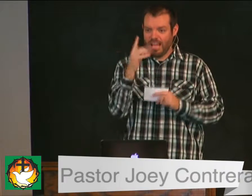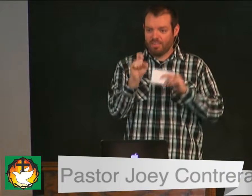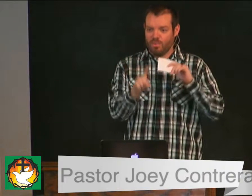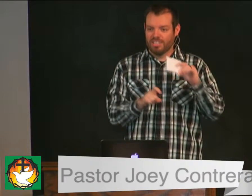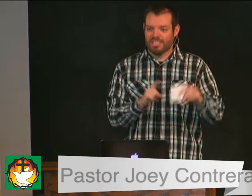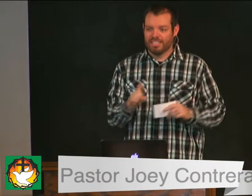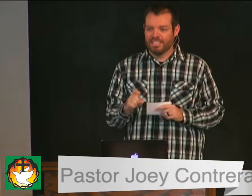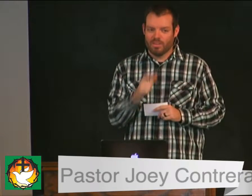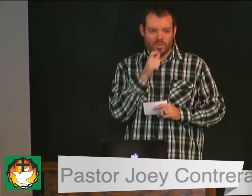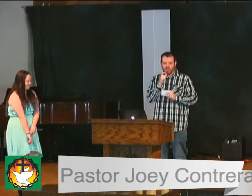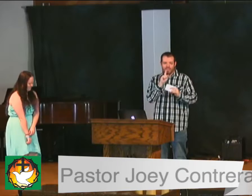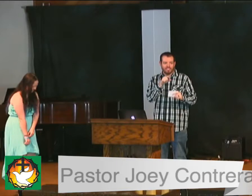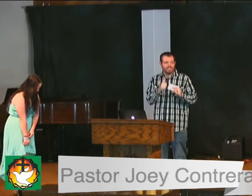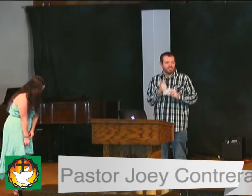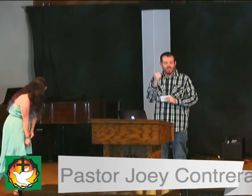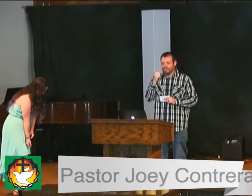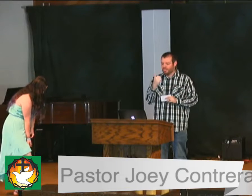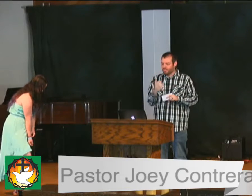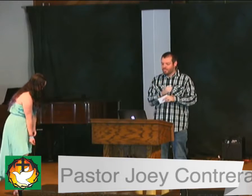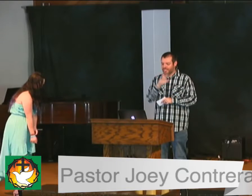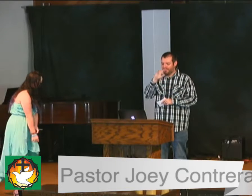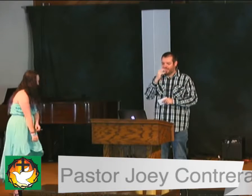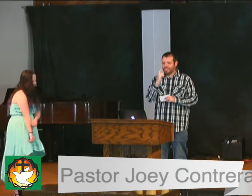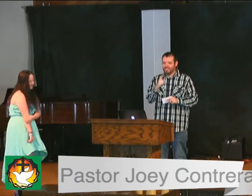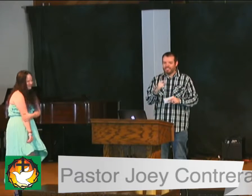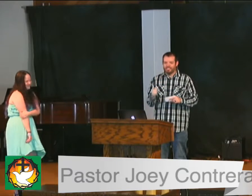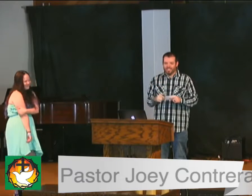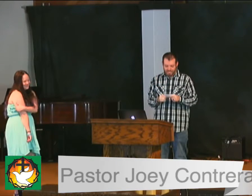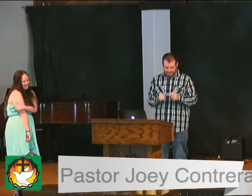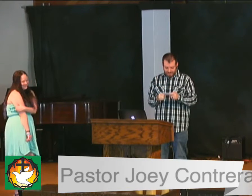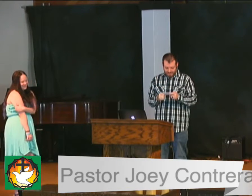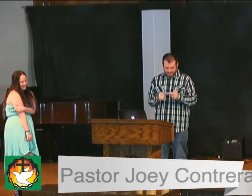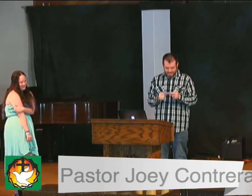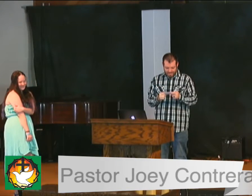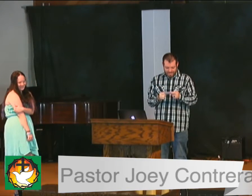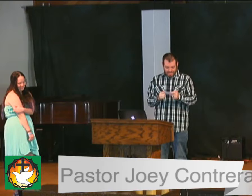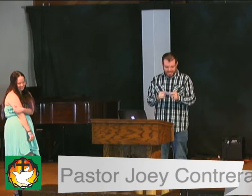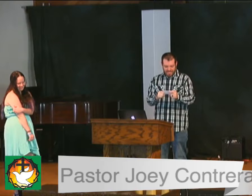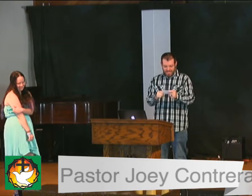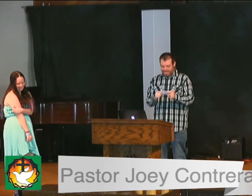There's five questions, so who answers the most with the $5 gift card?